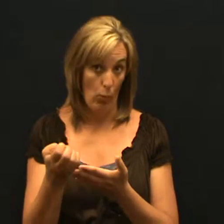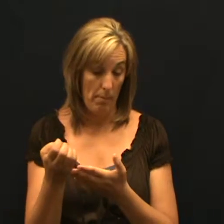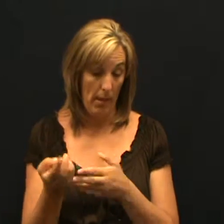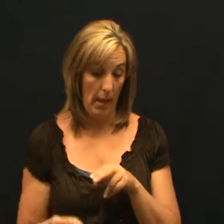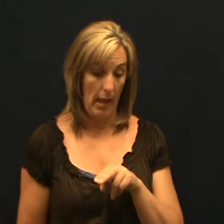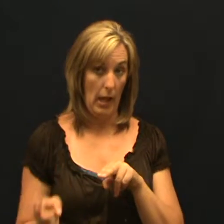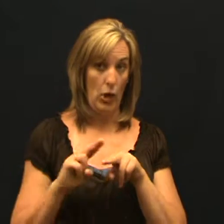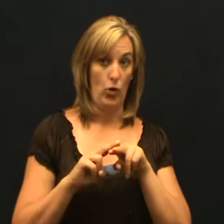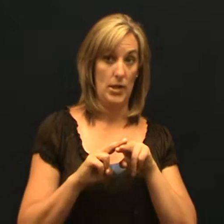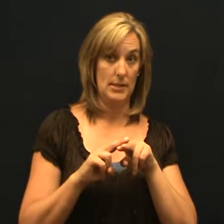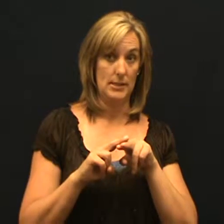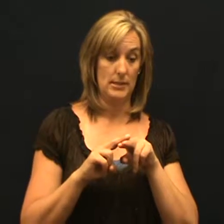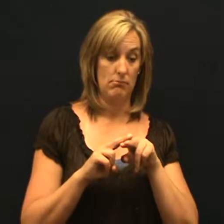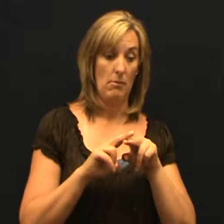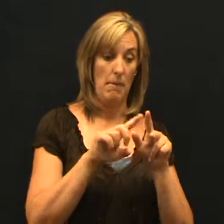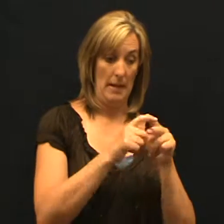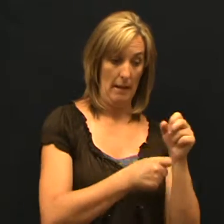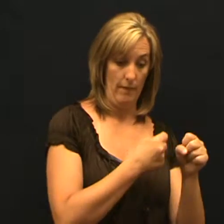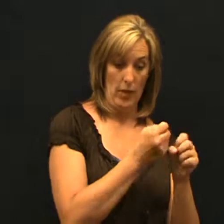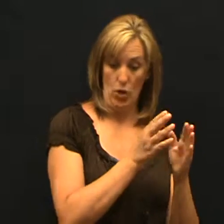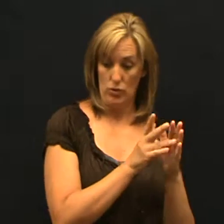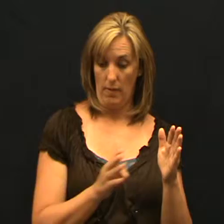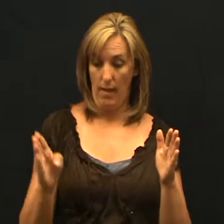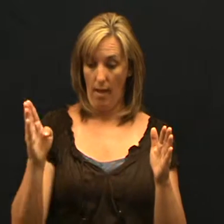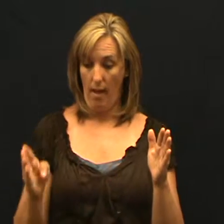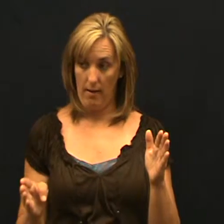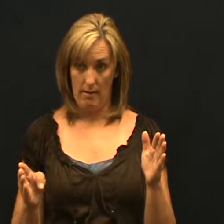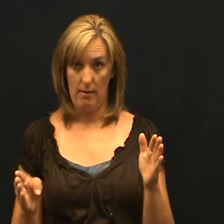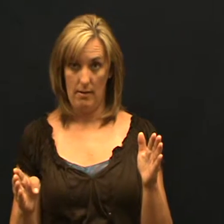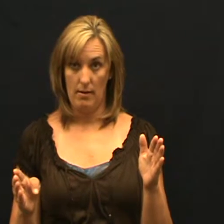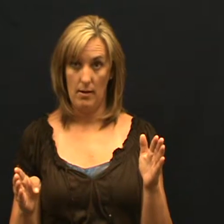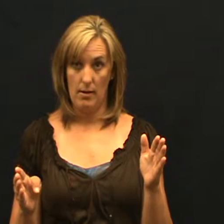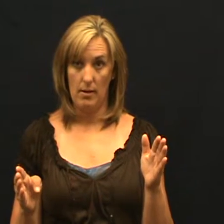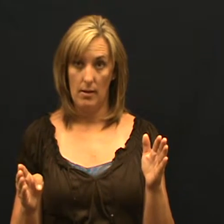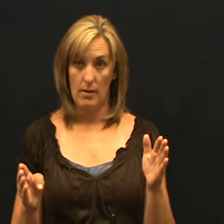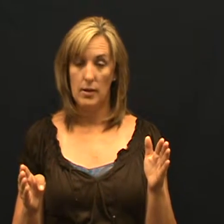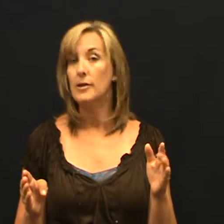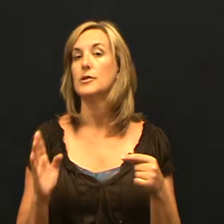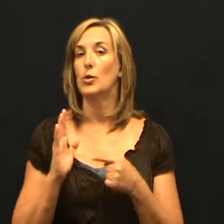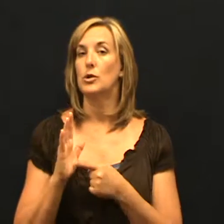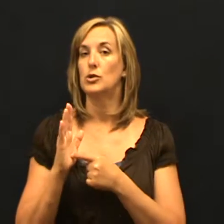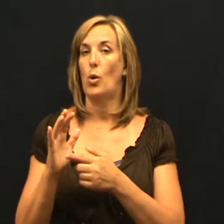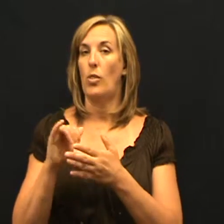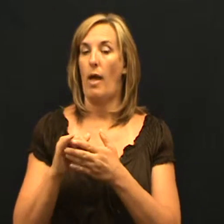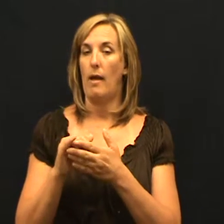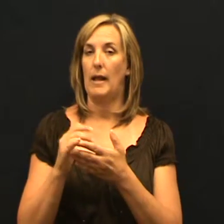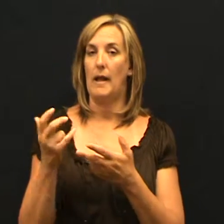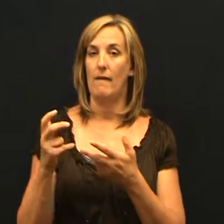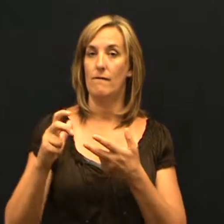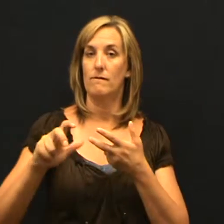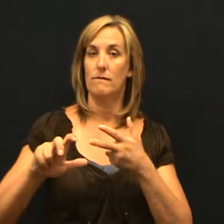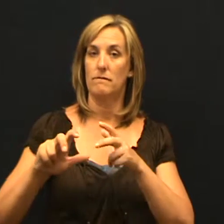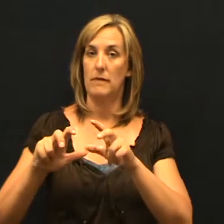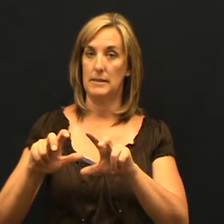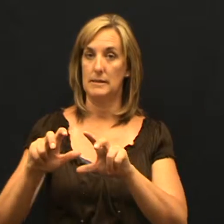the beginning of the year to the end of the year. And so we will show that in our investing activities as a use of